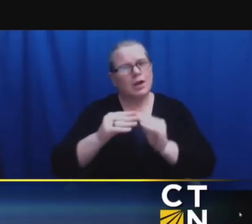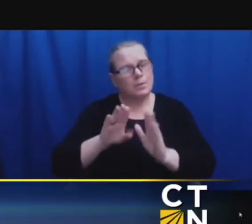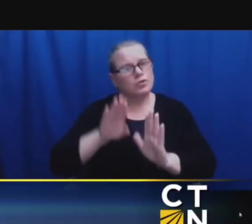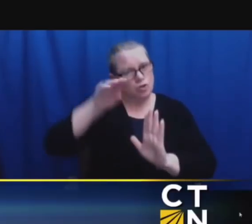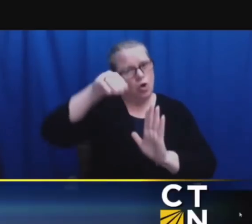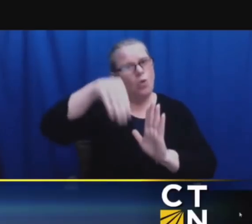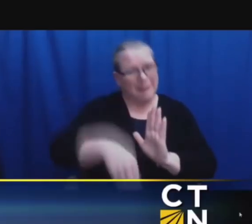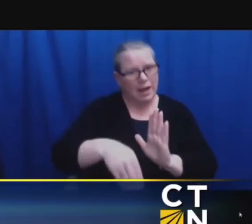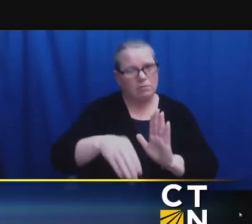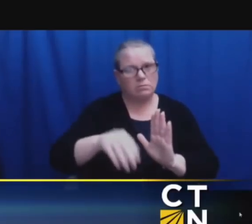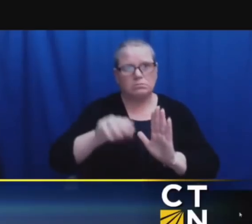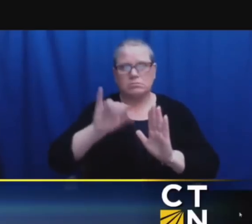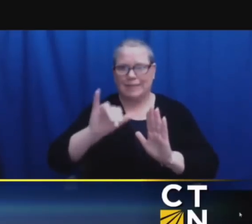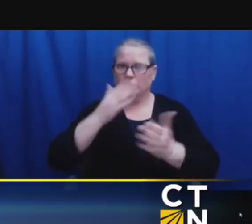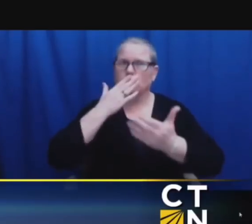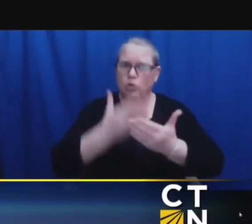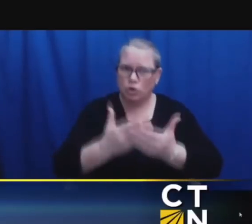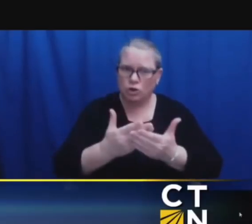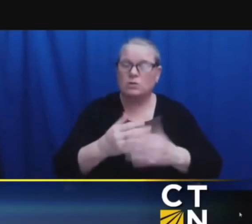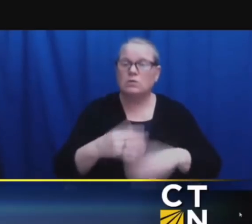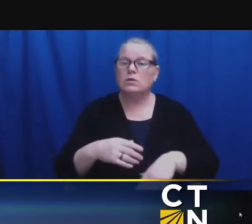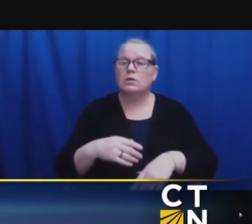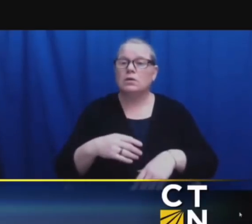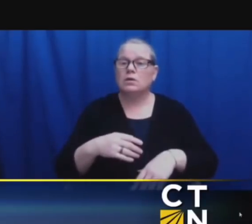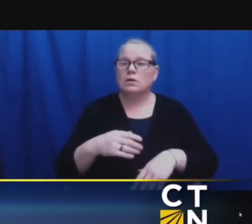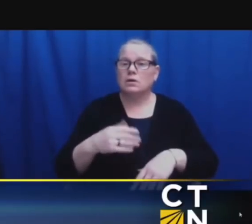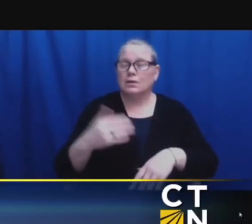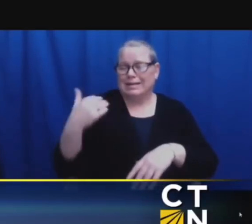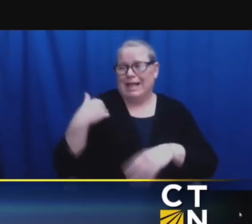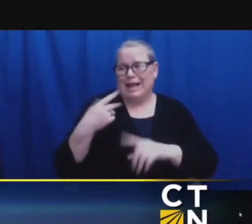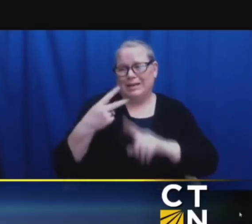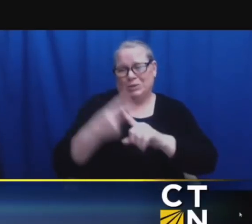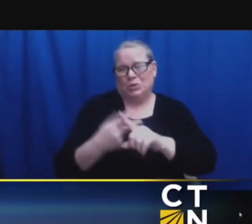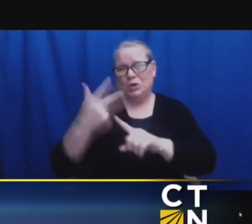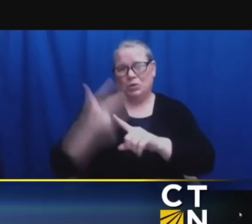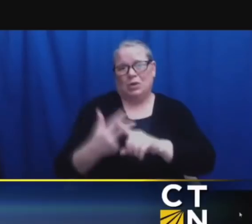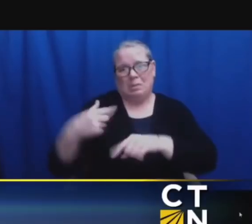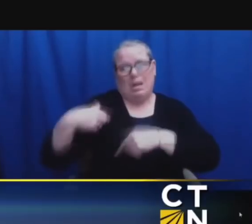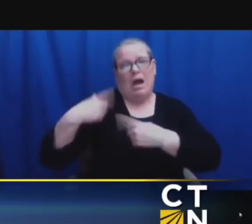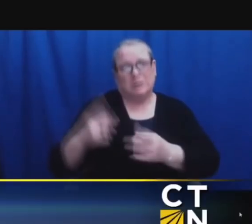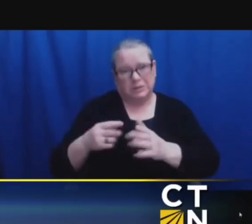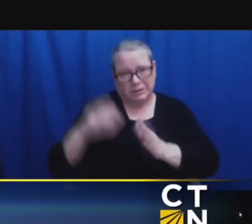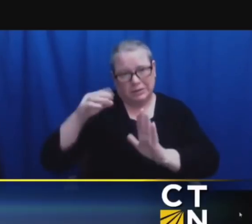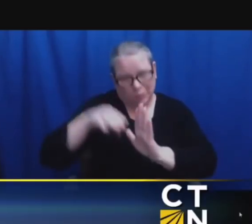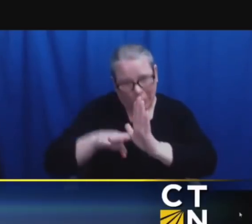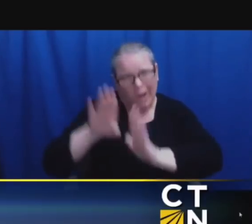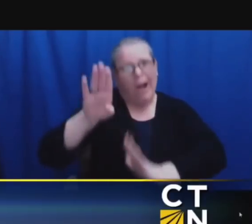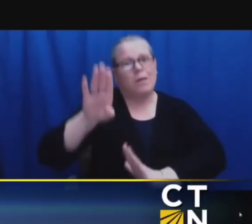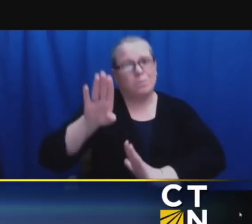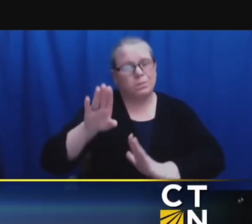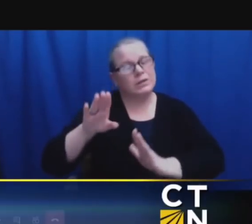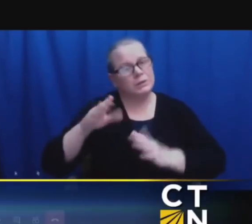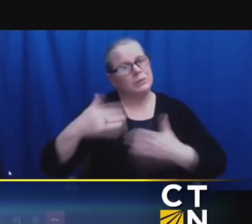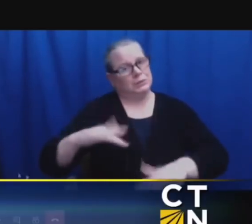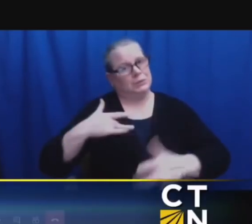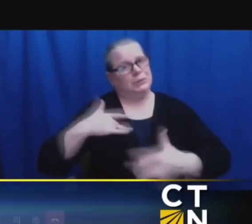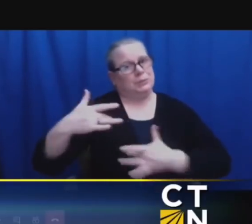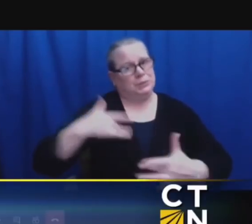or 3 months. I know we sort of went through this before some months ago, and then